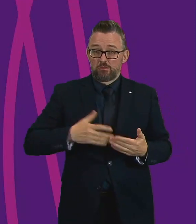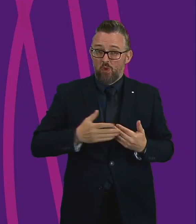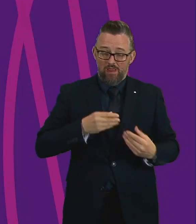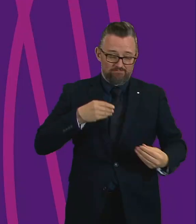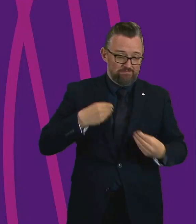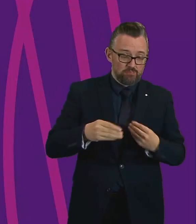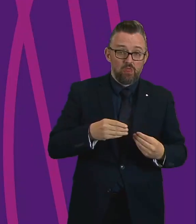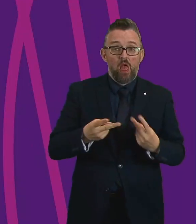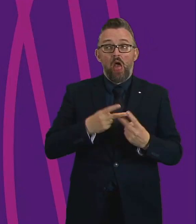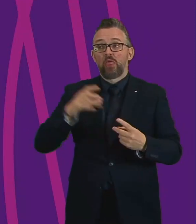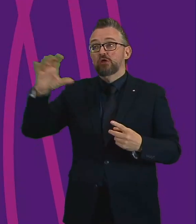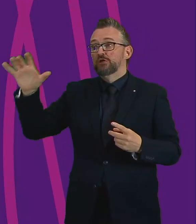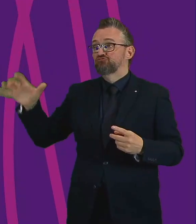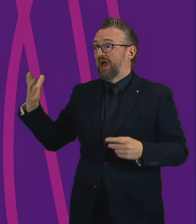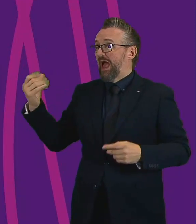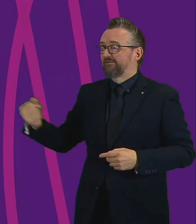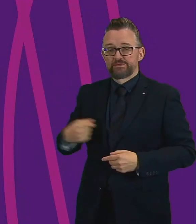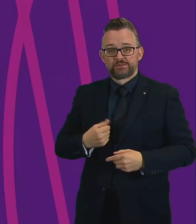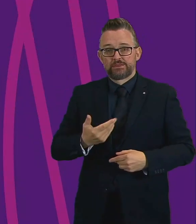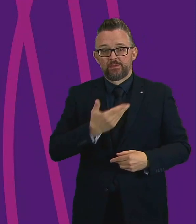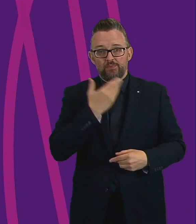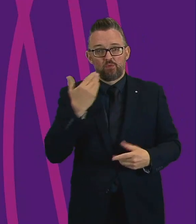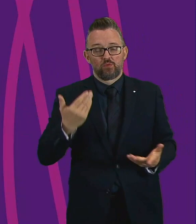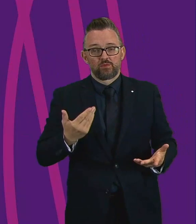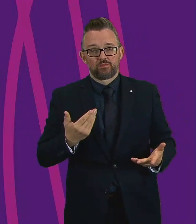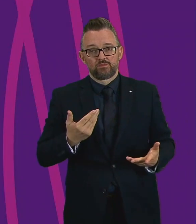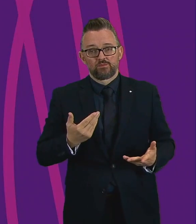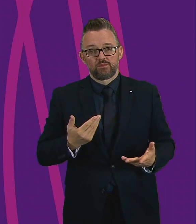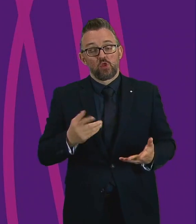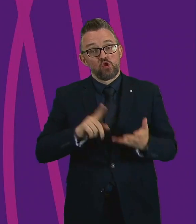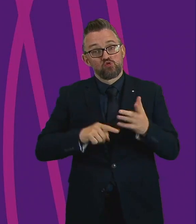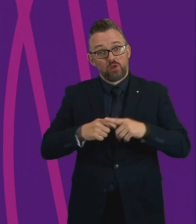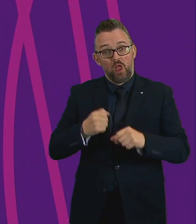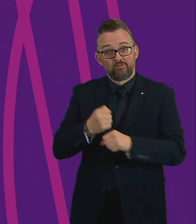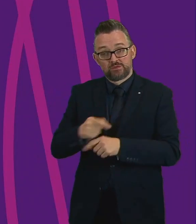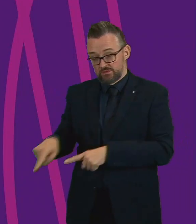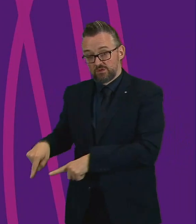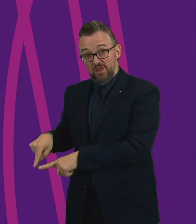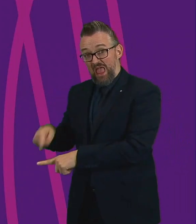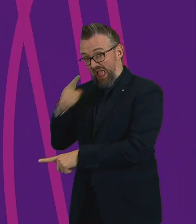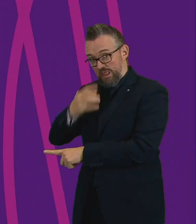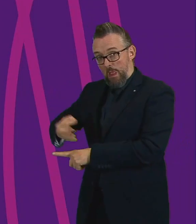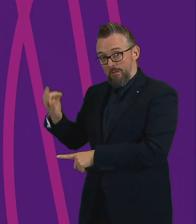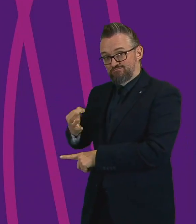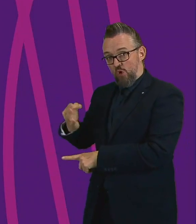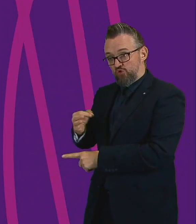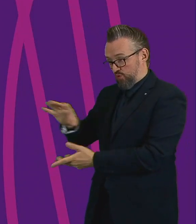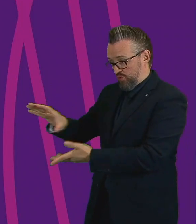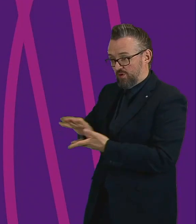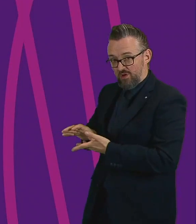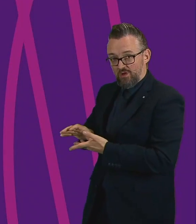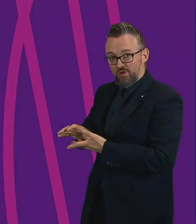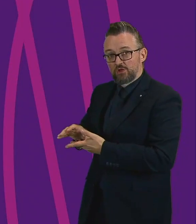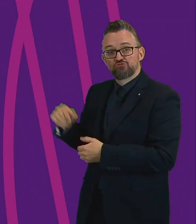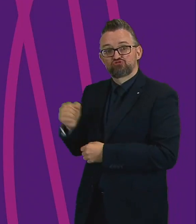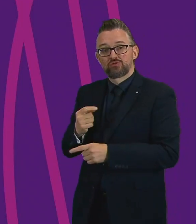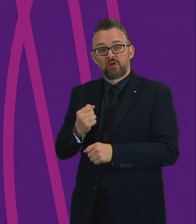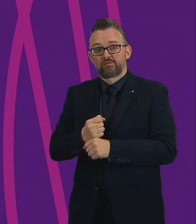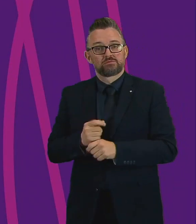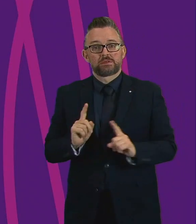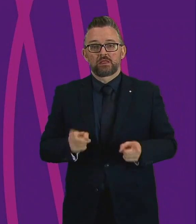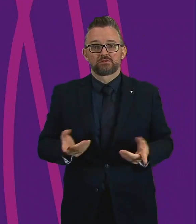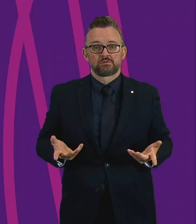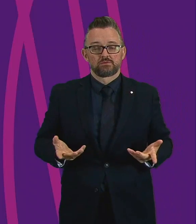other countries have. And the UK Government can borrow to fund additional COVID-related spend. The Scottish Government